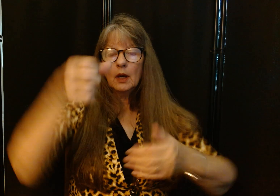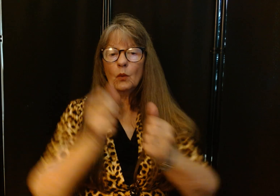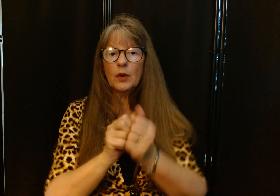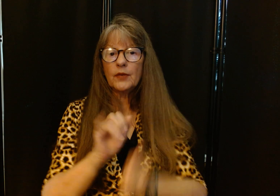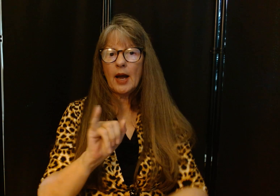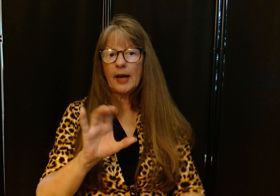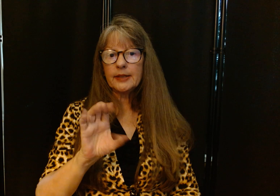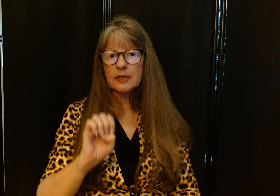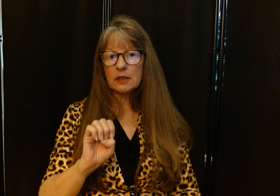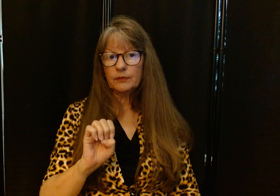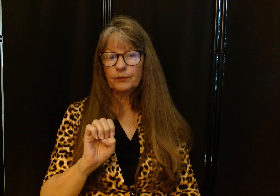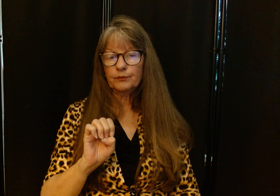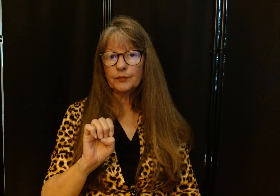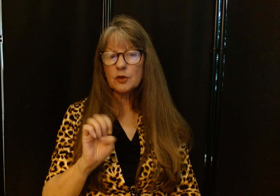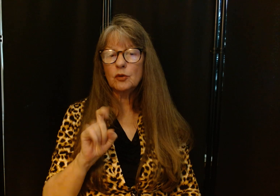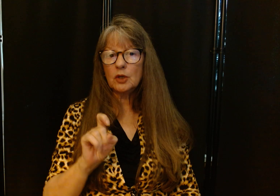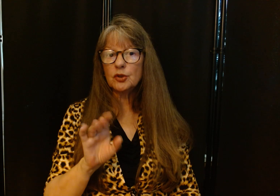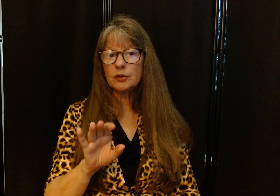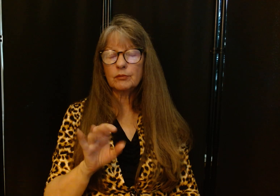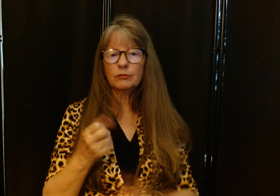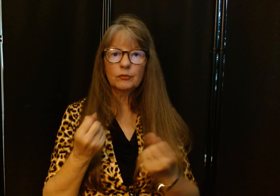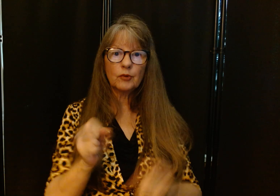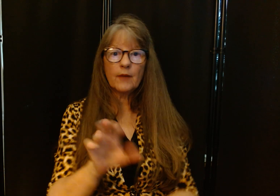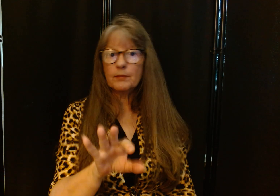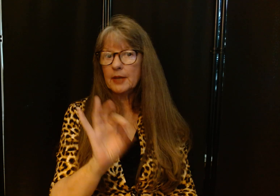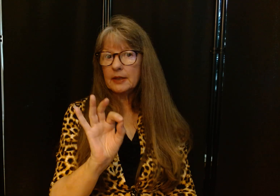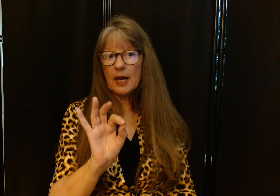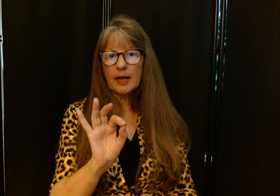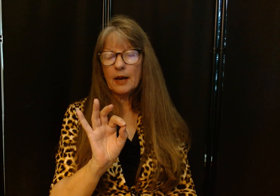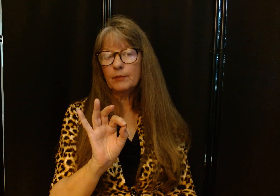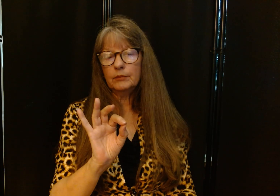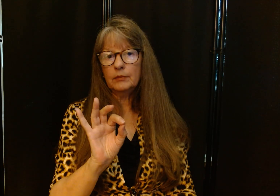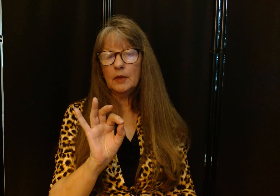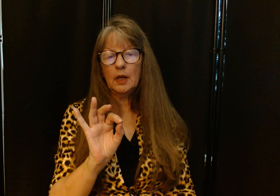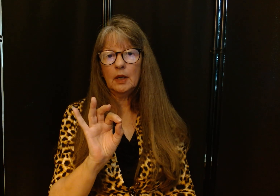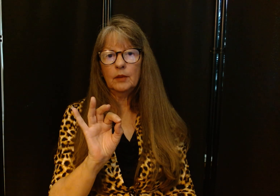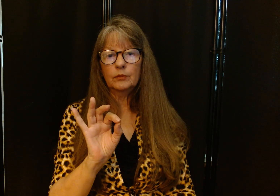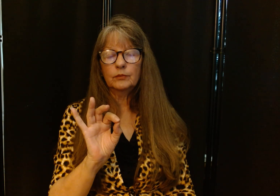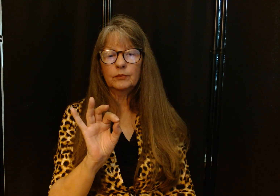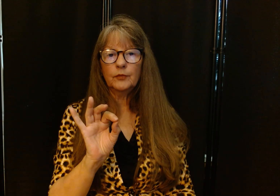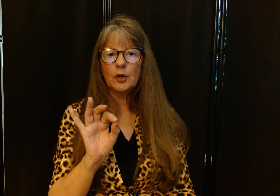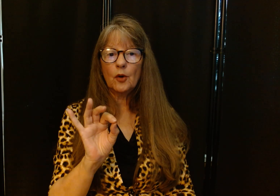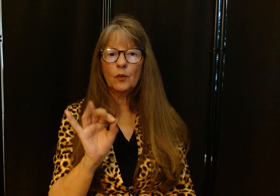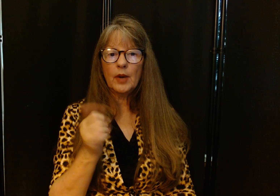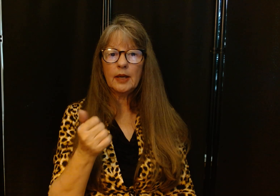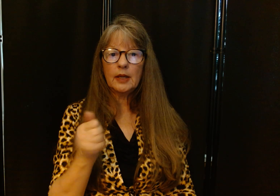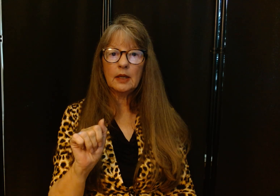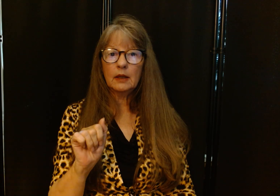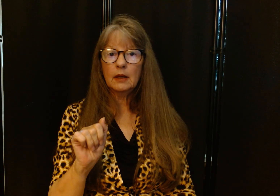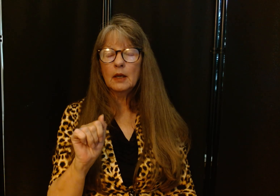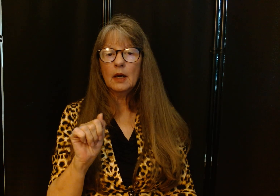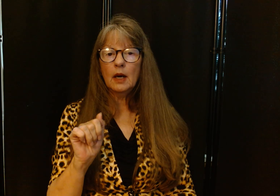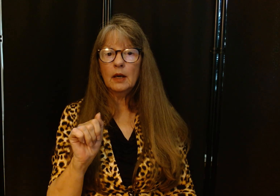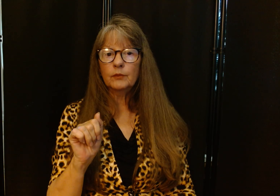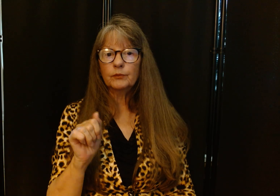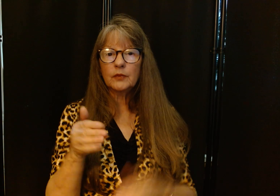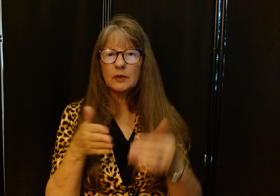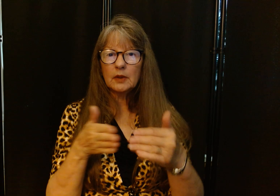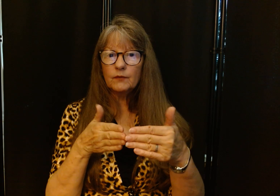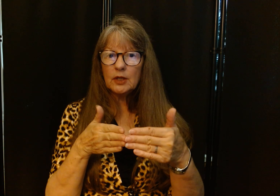with ice. So you can just drive and pick that up, you know, at any convenient, I'm going